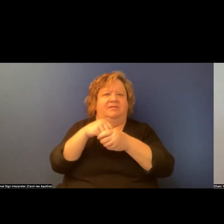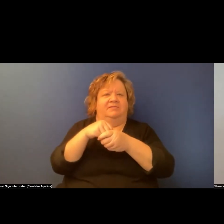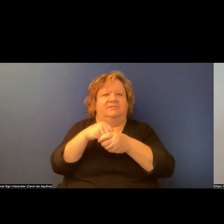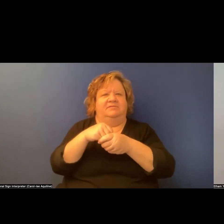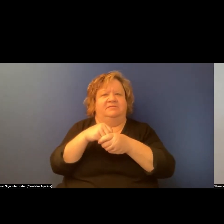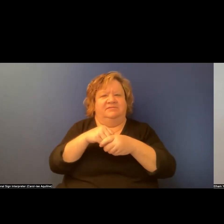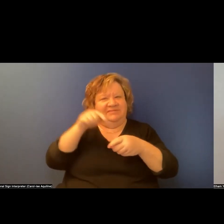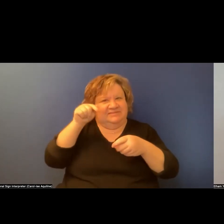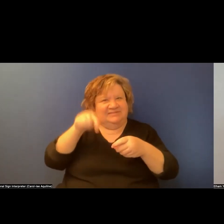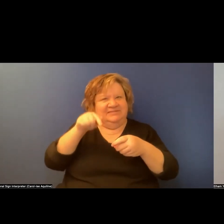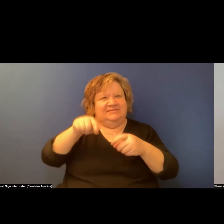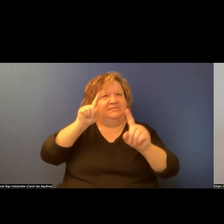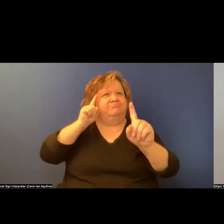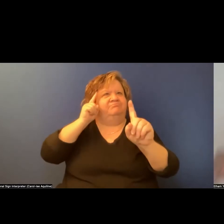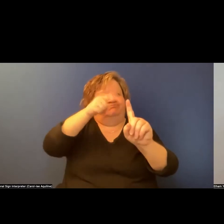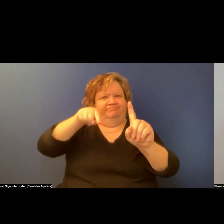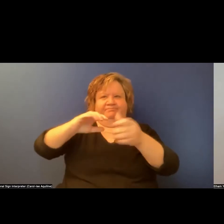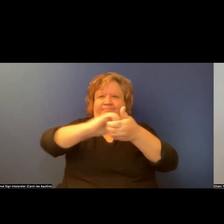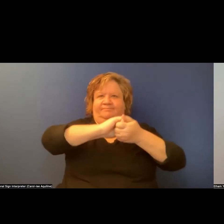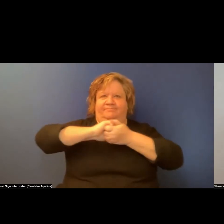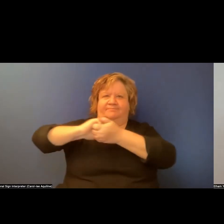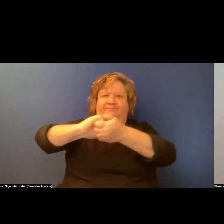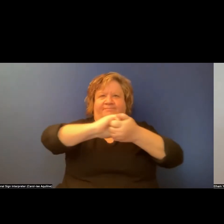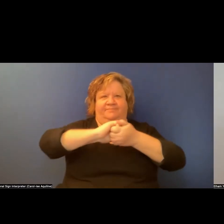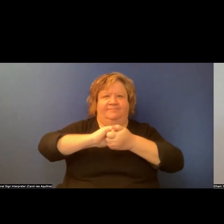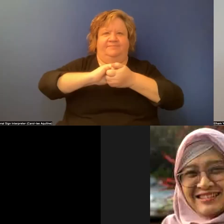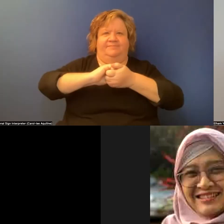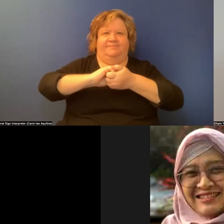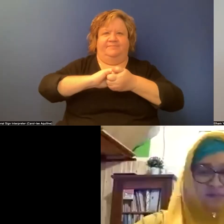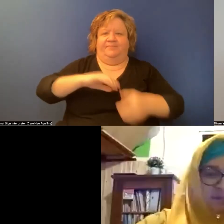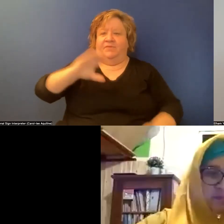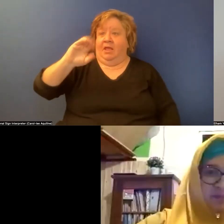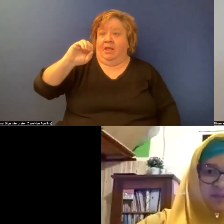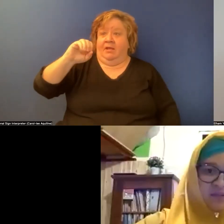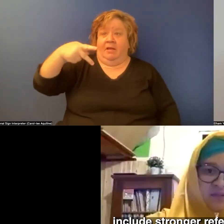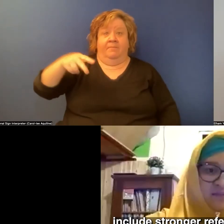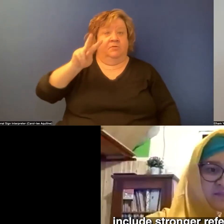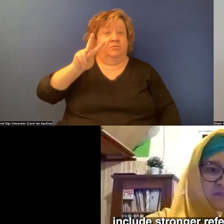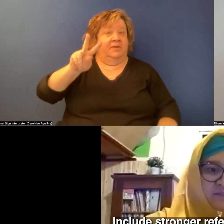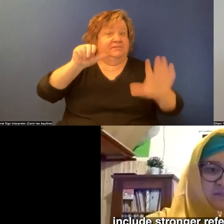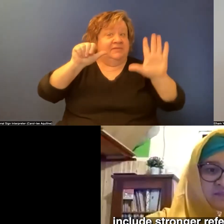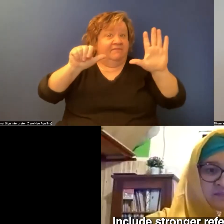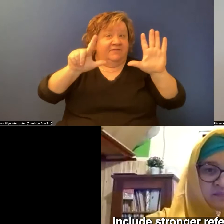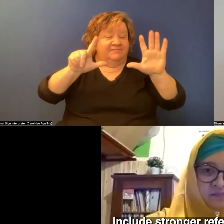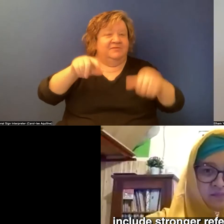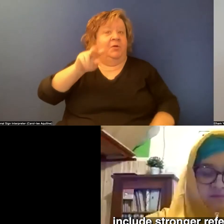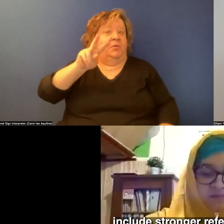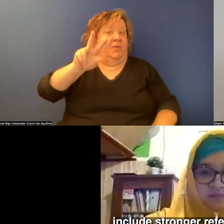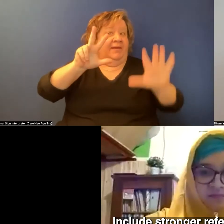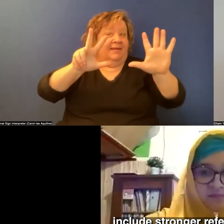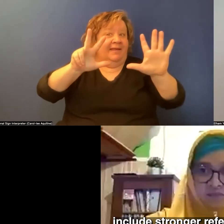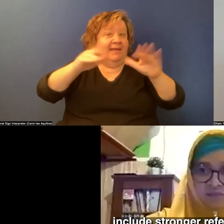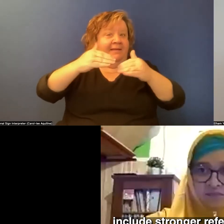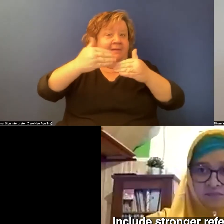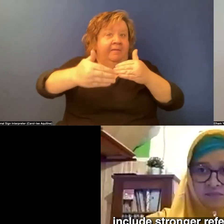for COP27, for COP28, we hope that the outcome documents include stronger reference